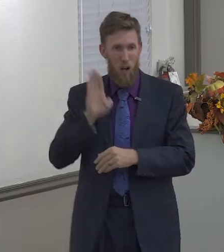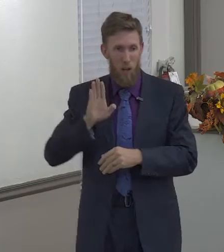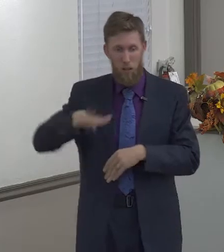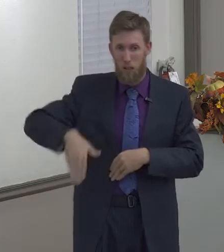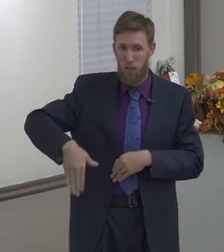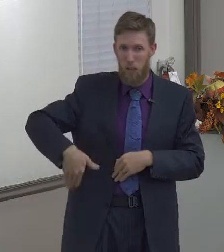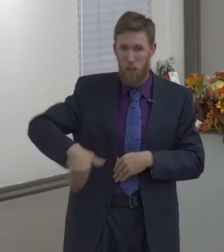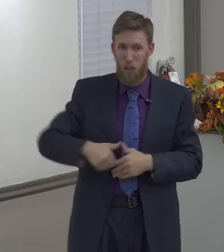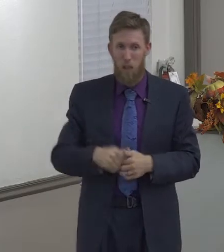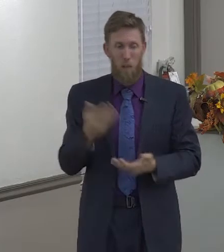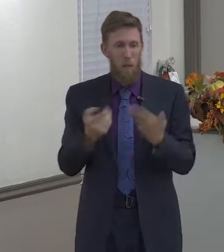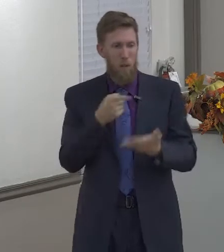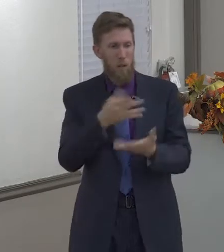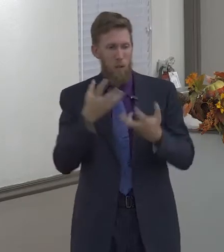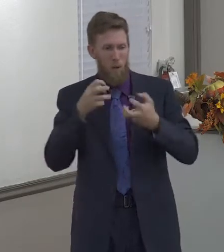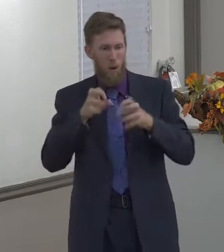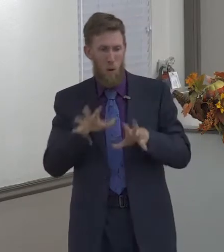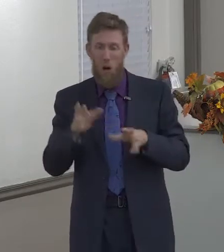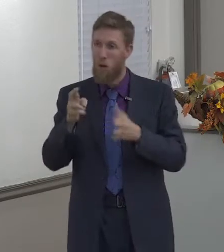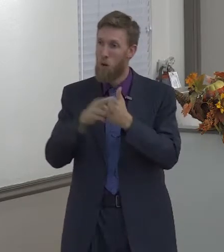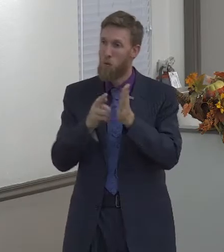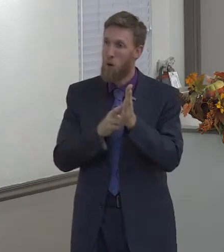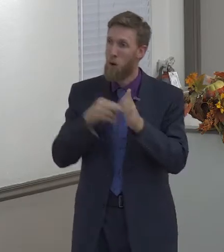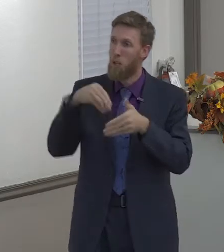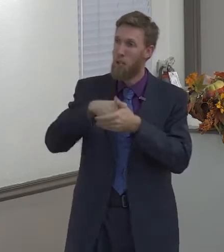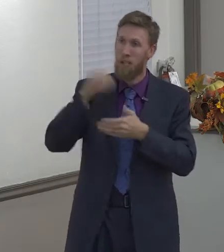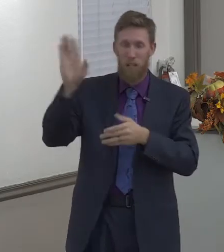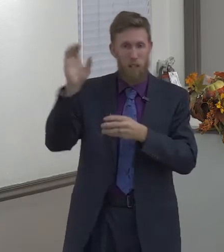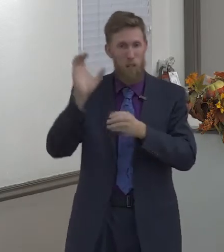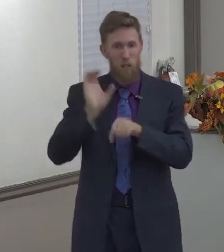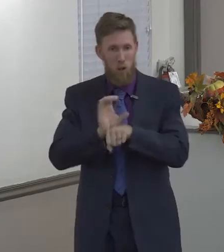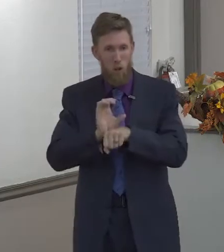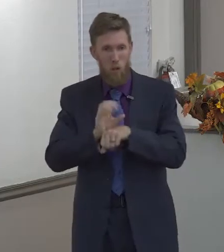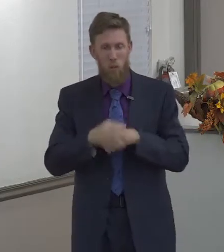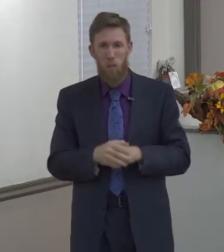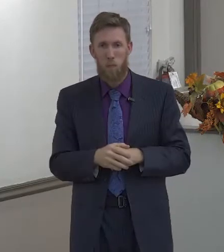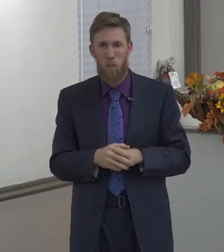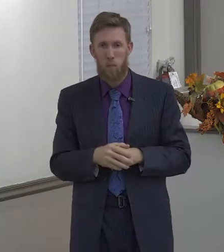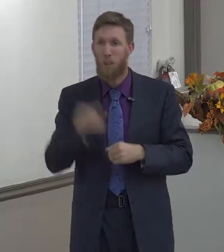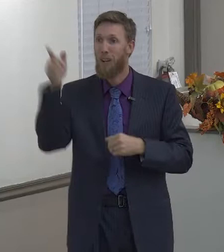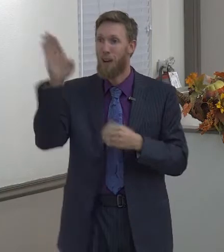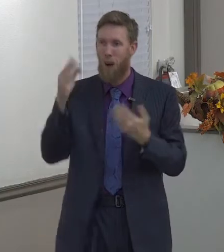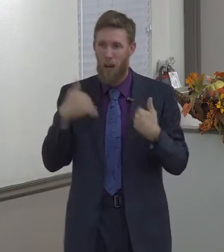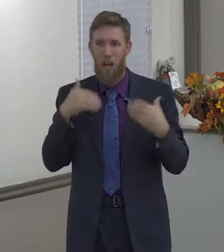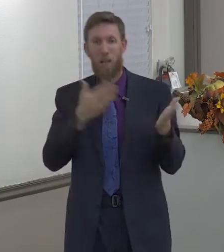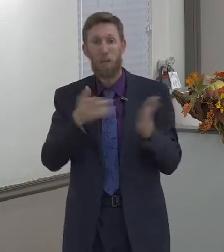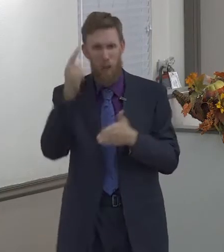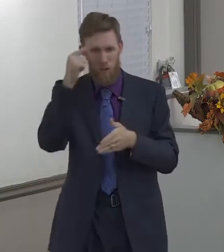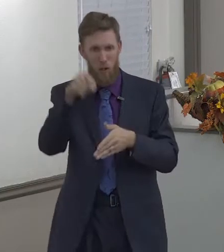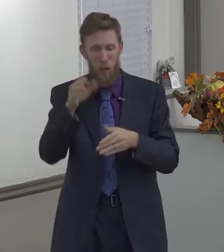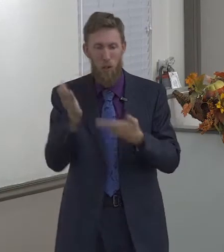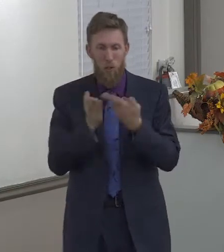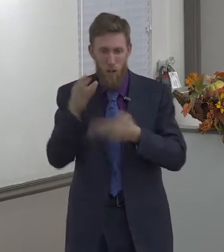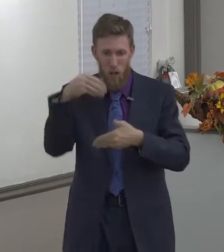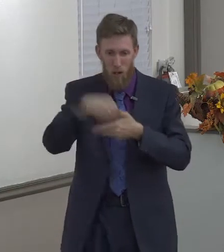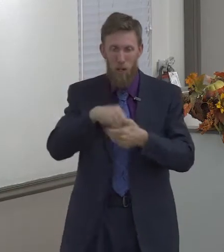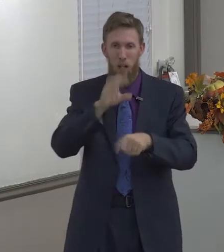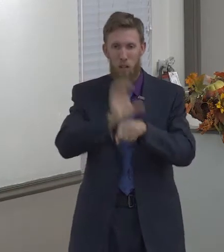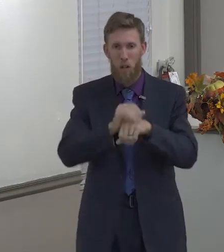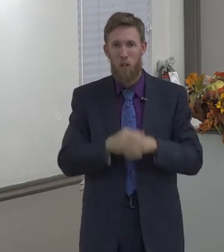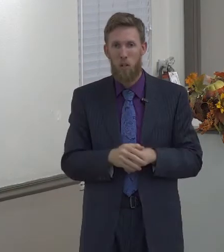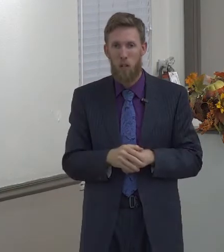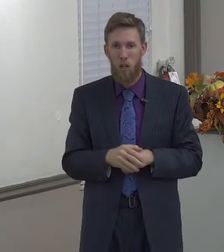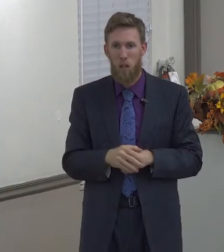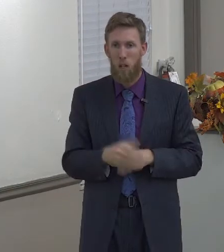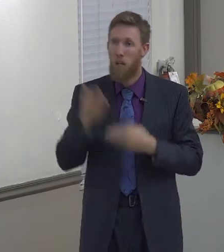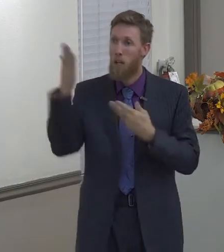this church, the Bible says He set you for His pleasure. He set you here with a purpose. So you have a purpose here. You say, well, I don't know what it is.